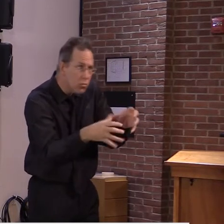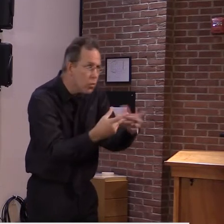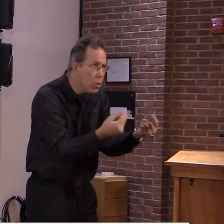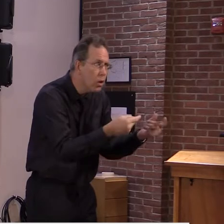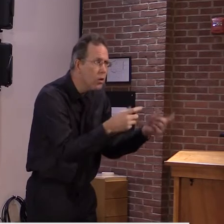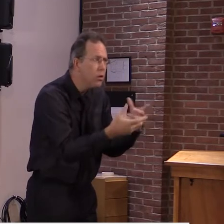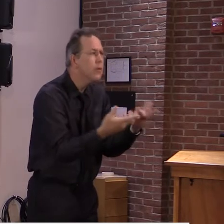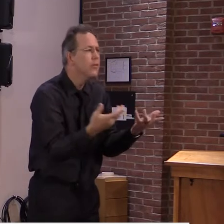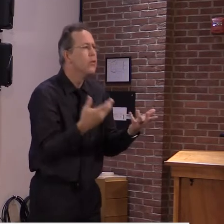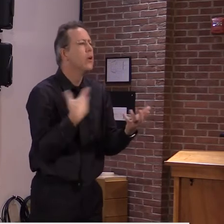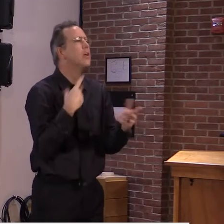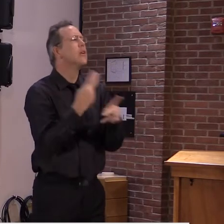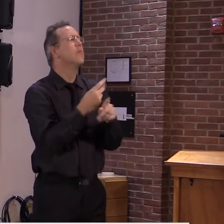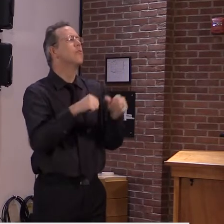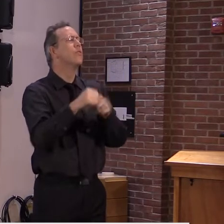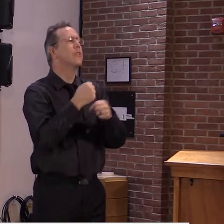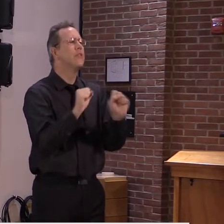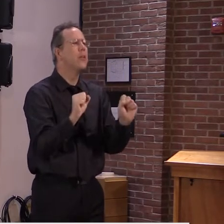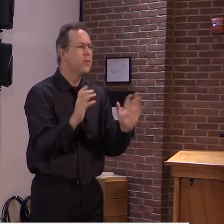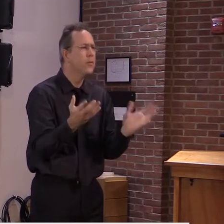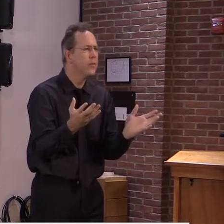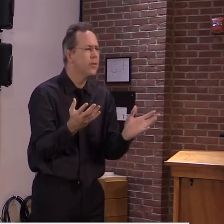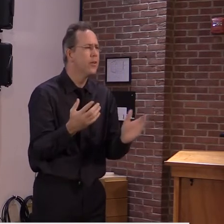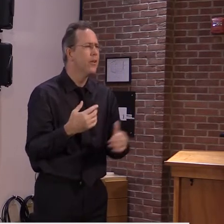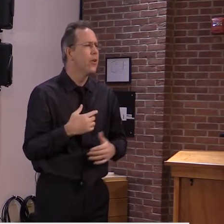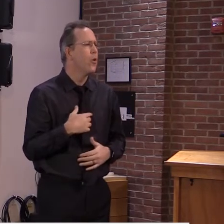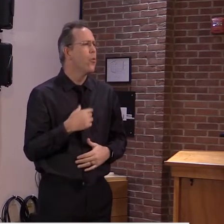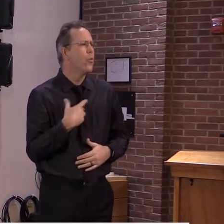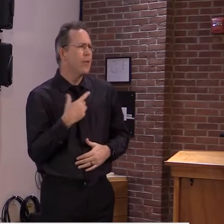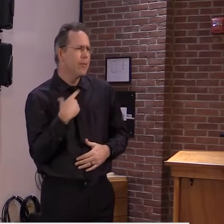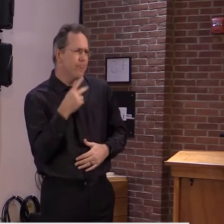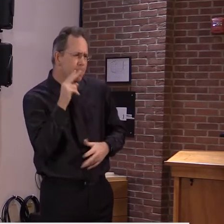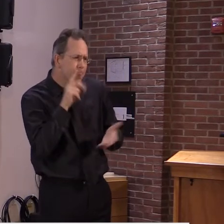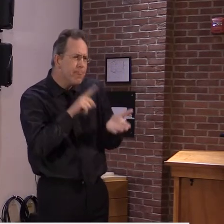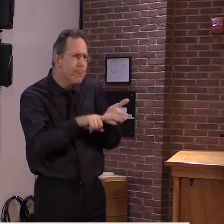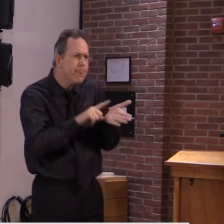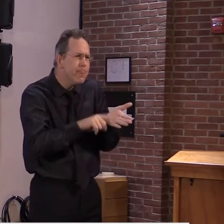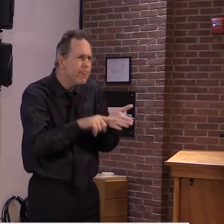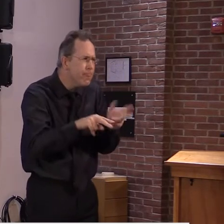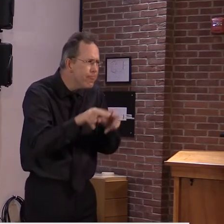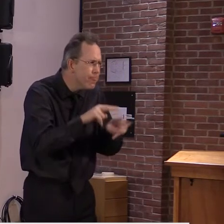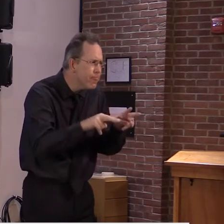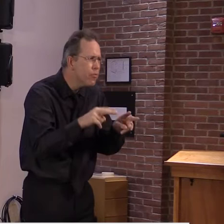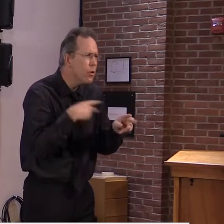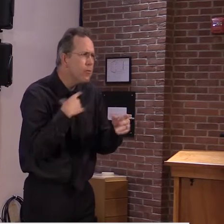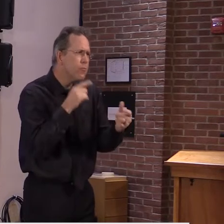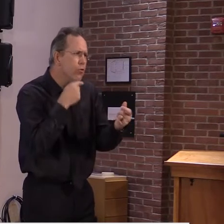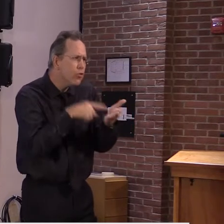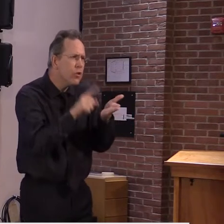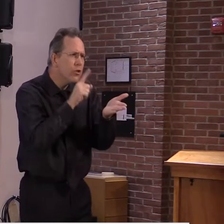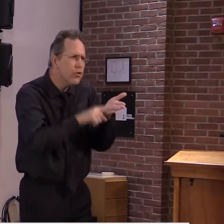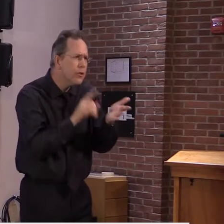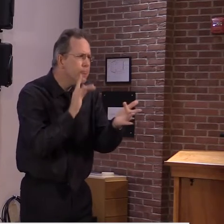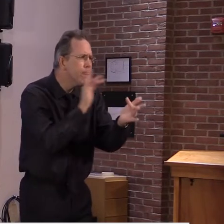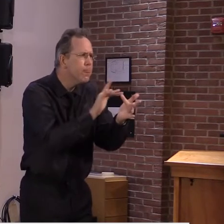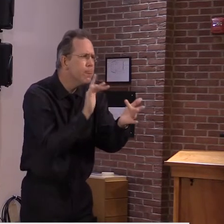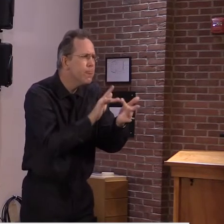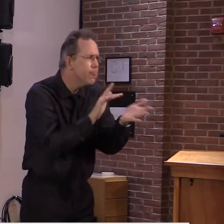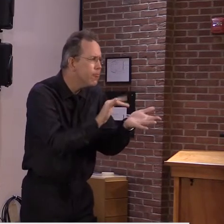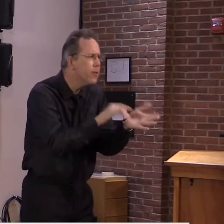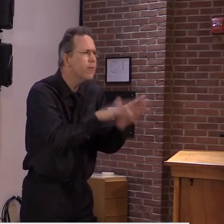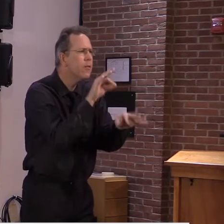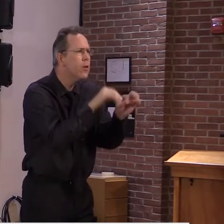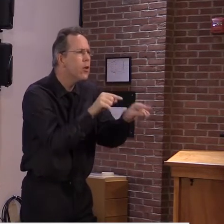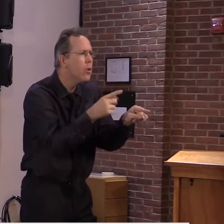in our contact tracing in particular that there were multi-household gatherings happening, whether it be parties or get-togethers